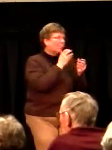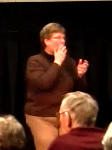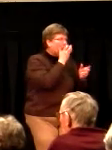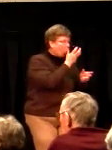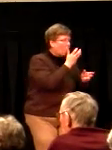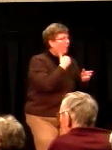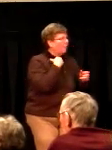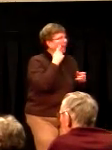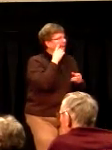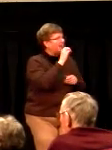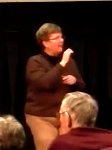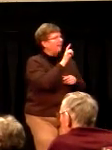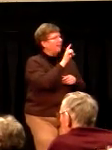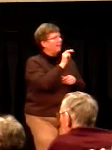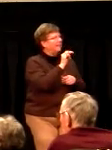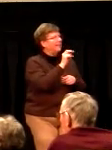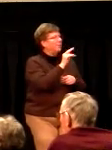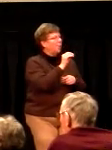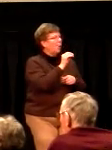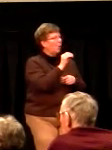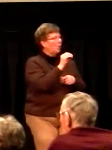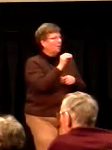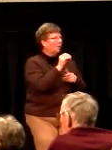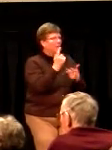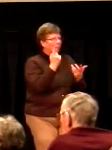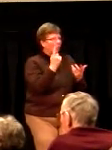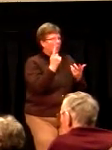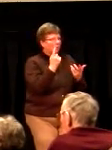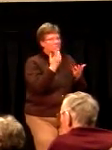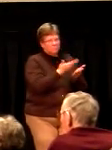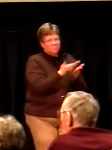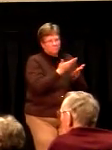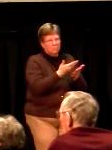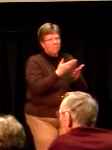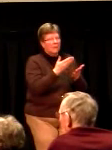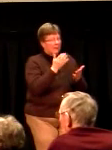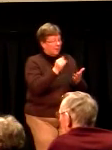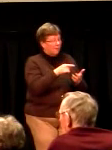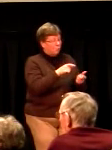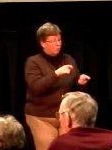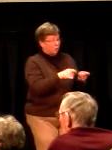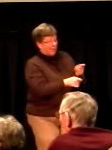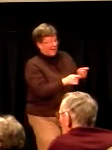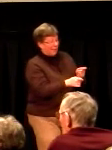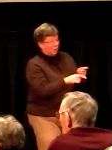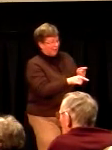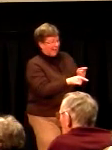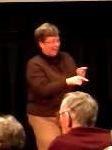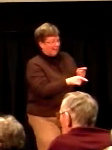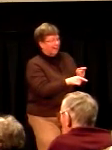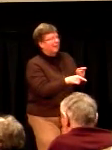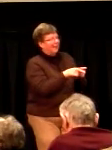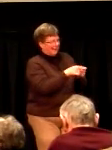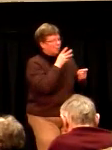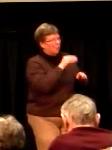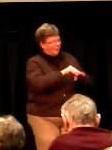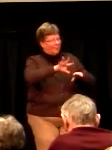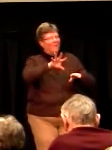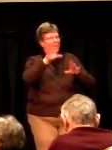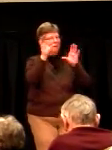Nino is a very good example of the fact that if you shift where that warm water is, climate systems shift.